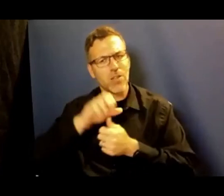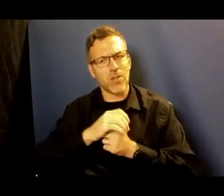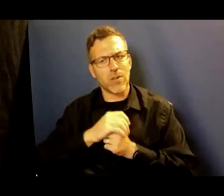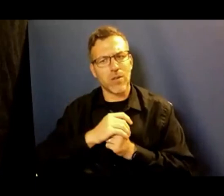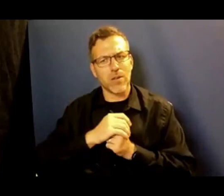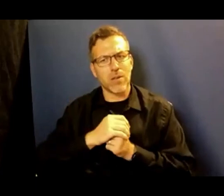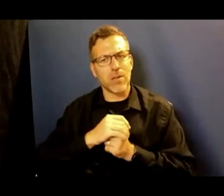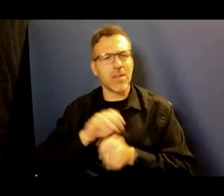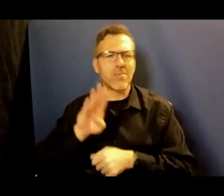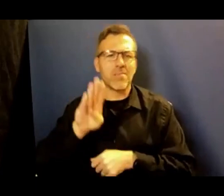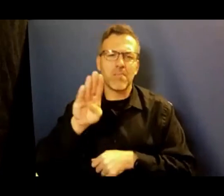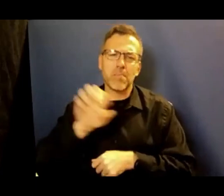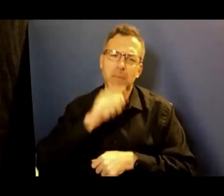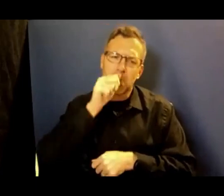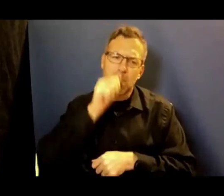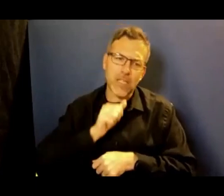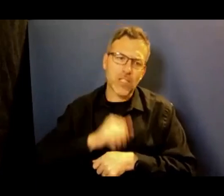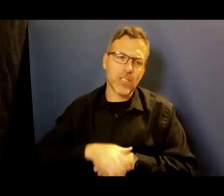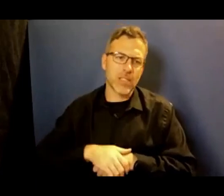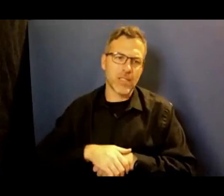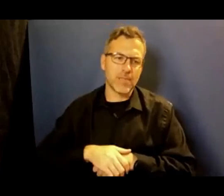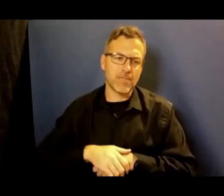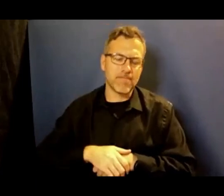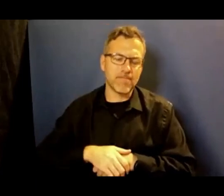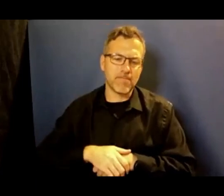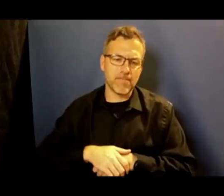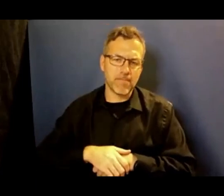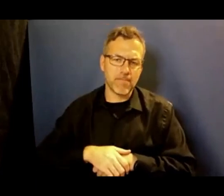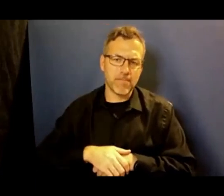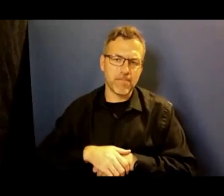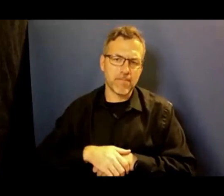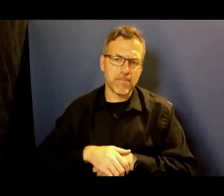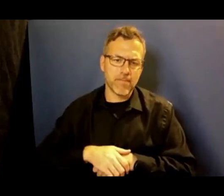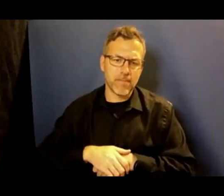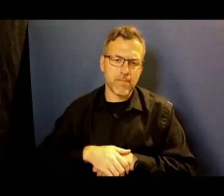be patient. I just